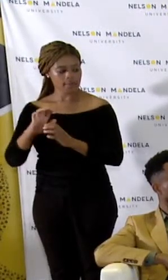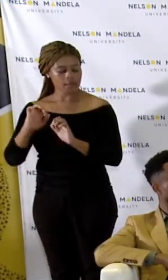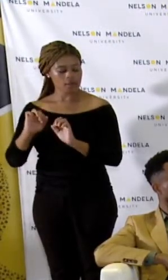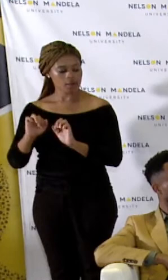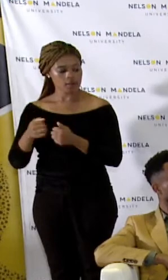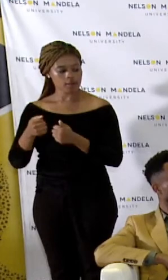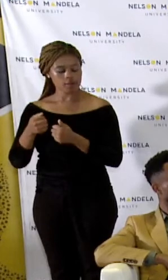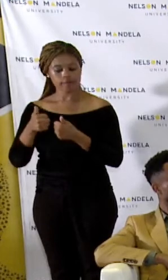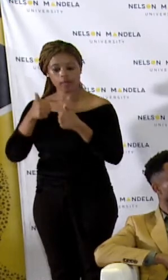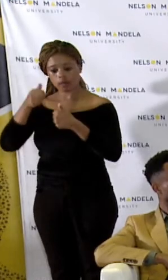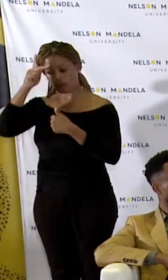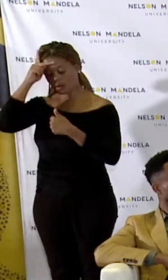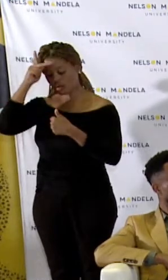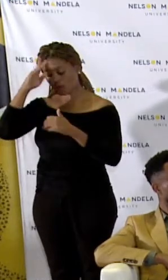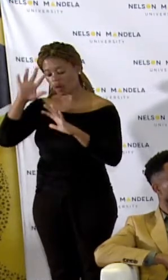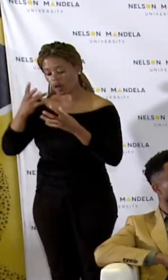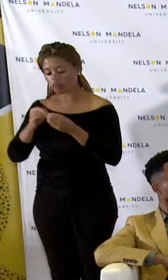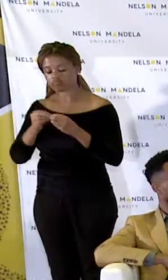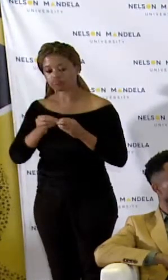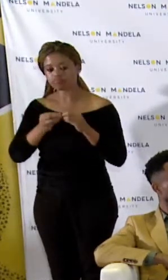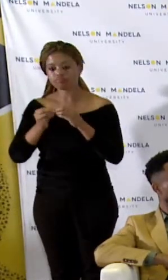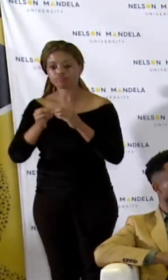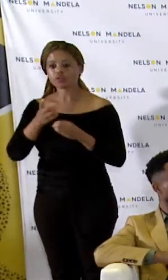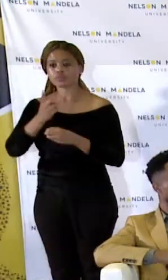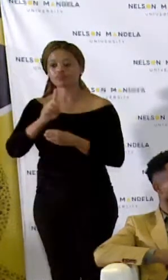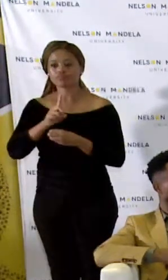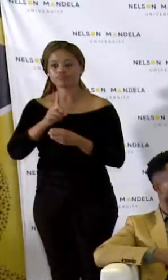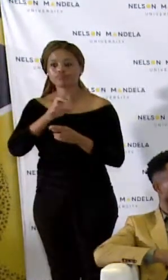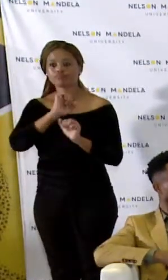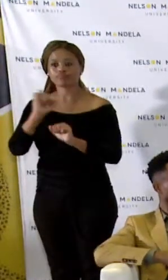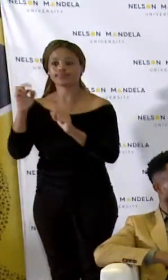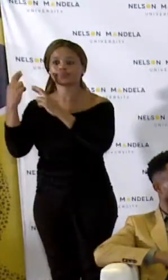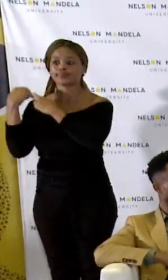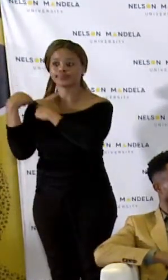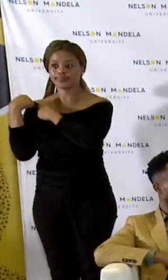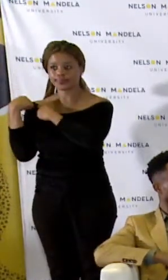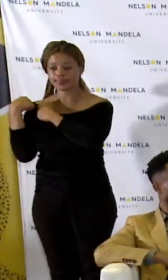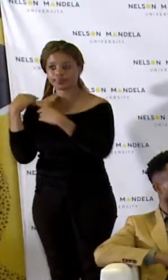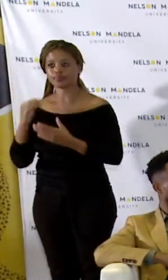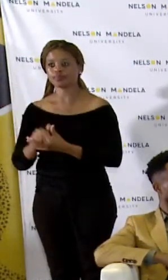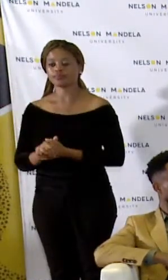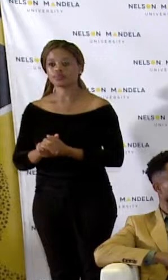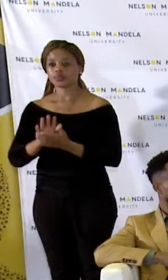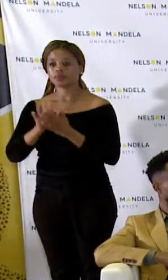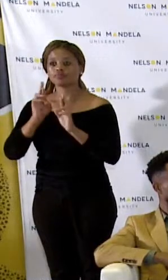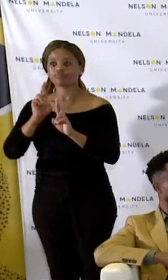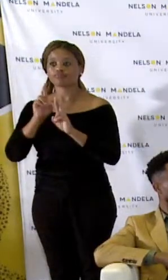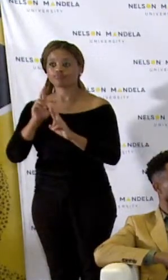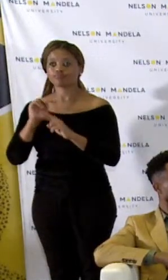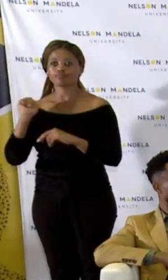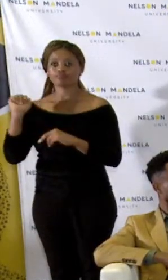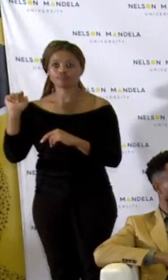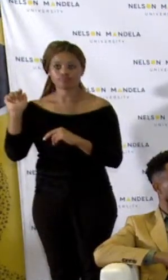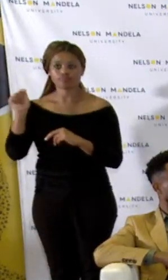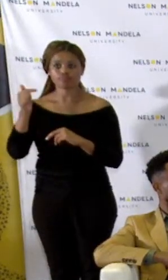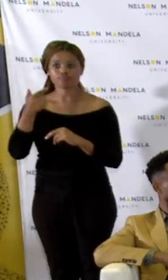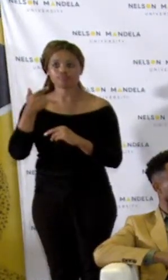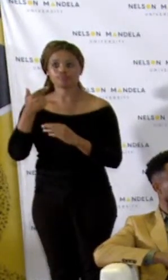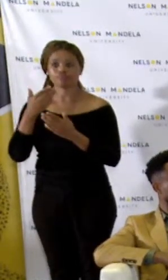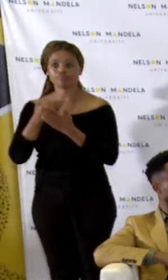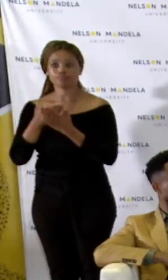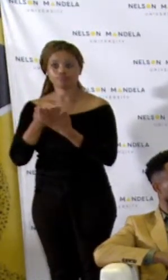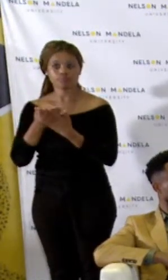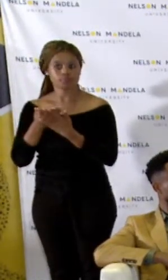knowledge around how to create a safe space, around what your responsibilities are. I hope that everyone here will listen